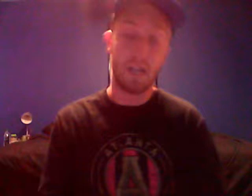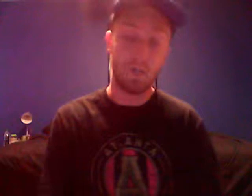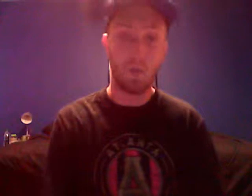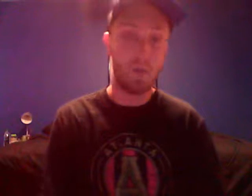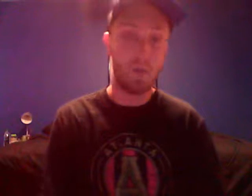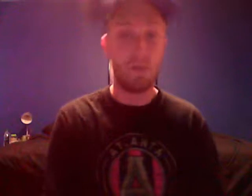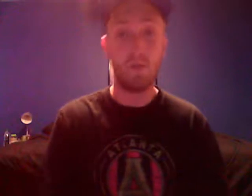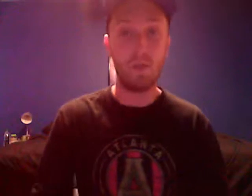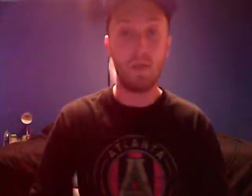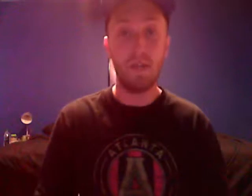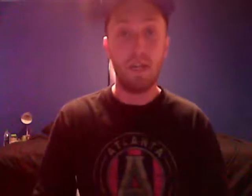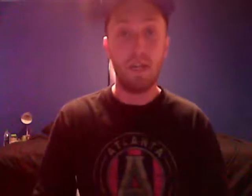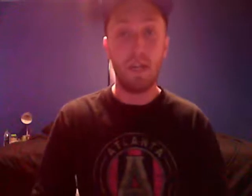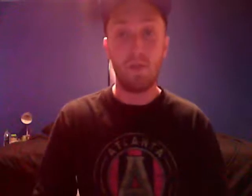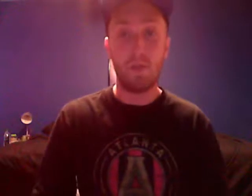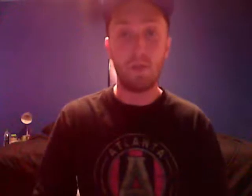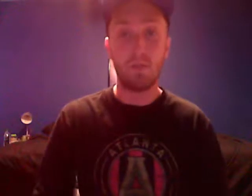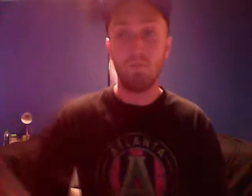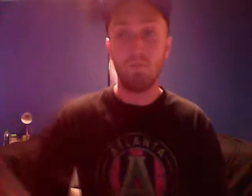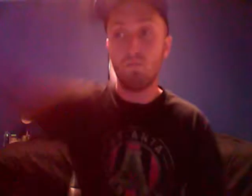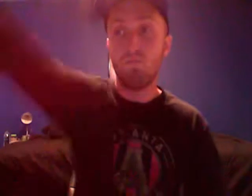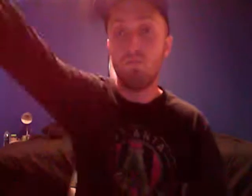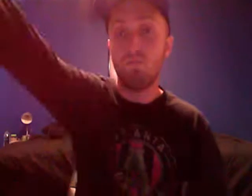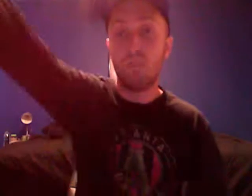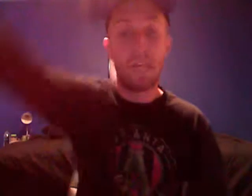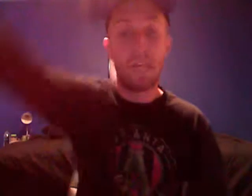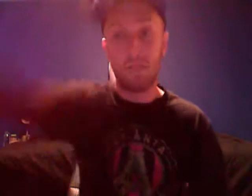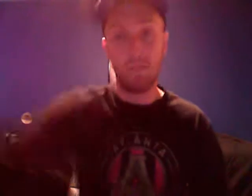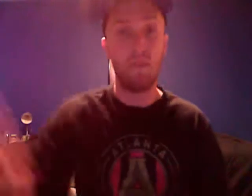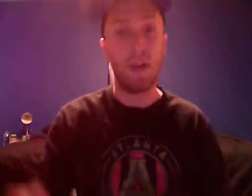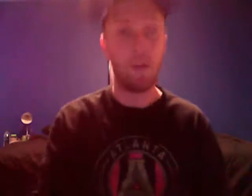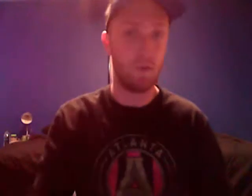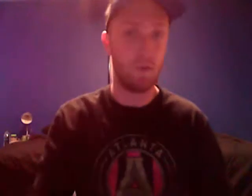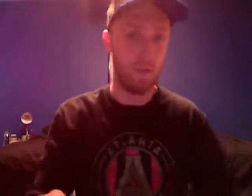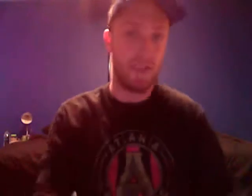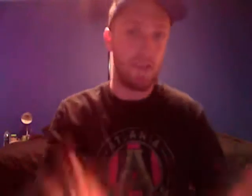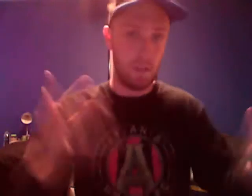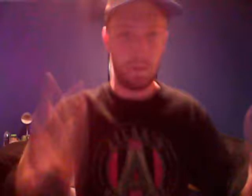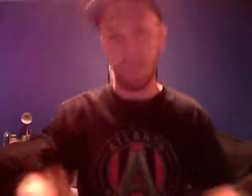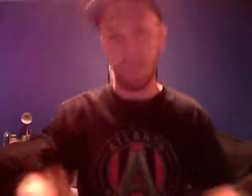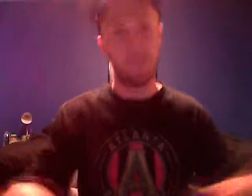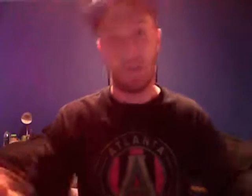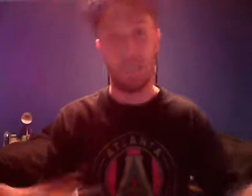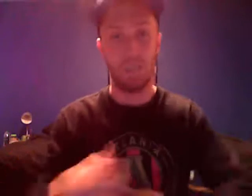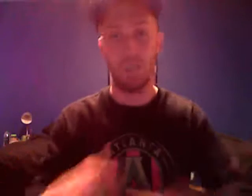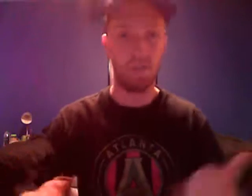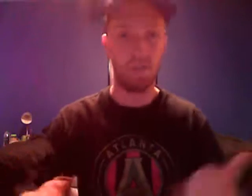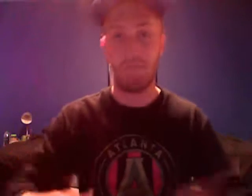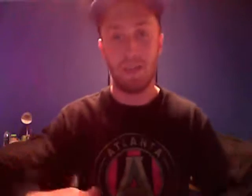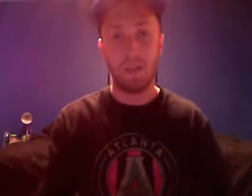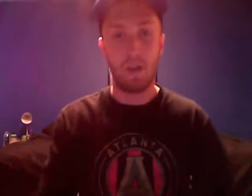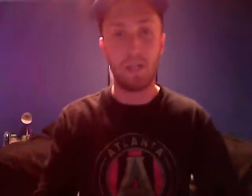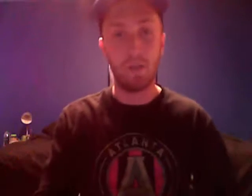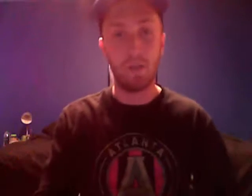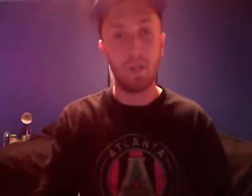guy's rolling around. And then the ref goes and gives them the foul. And all of a sudden the guy's up, and he's fine, and he's just hunky-dory,